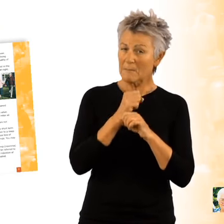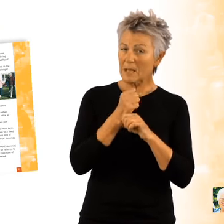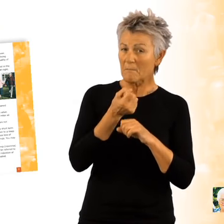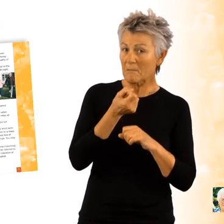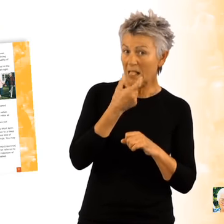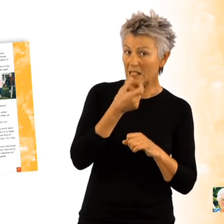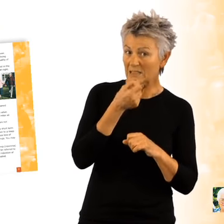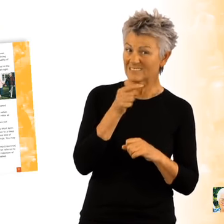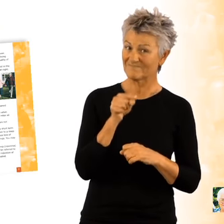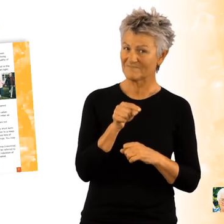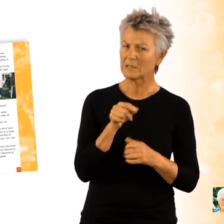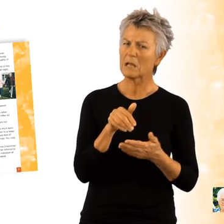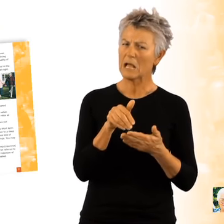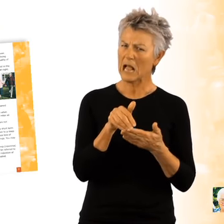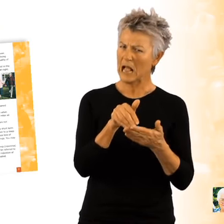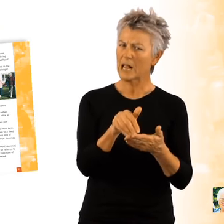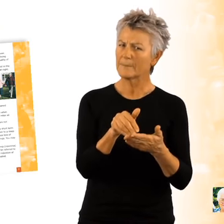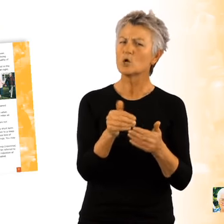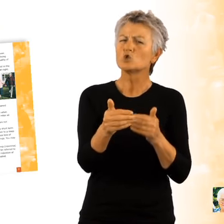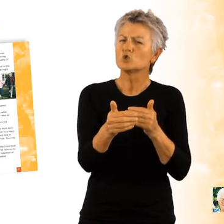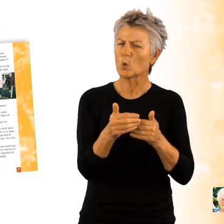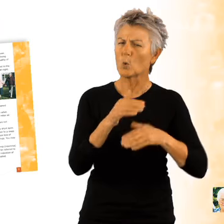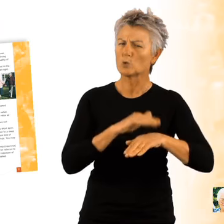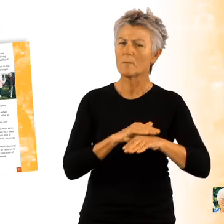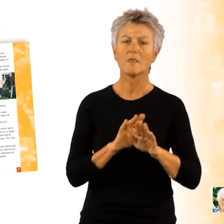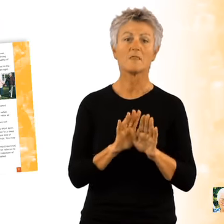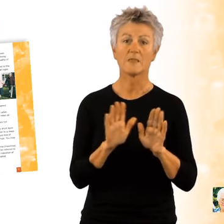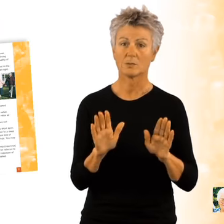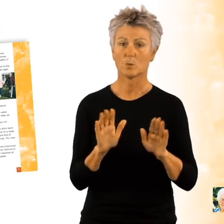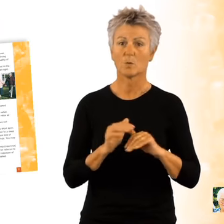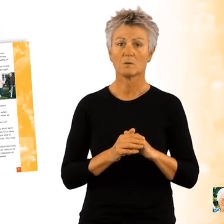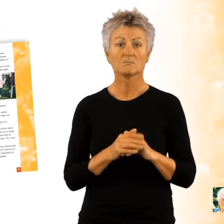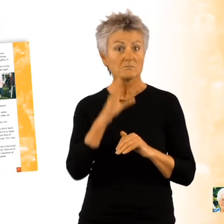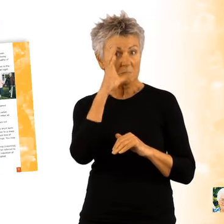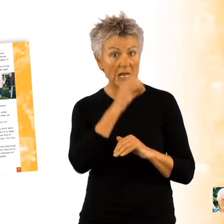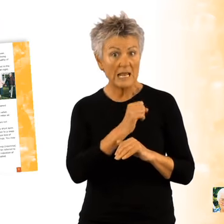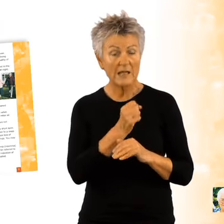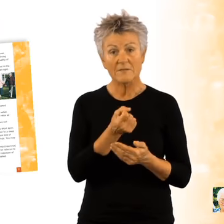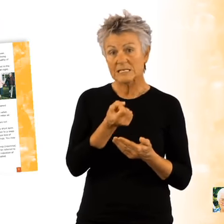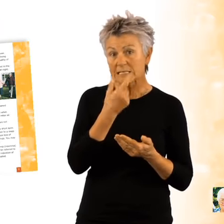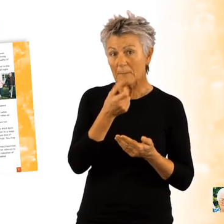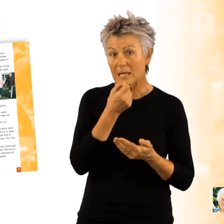Sleeping pills are only helpful in the very short term and should not be thought of as a solution to a sleep